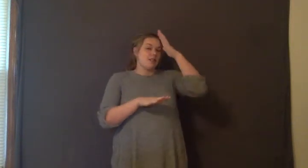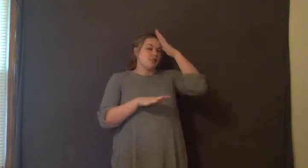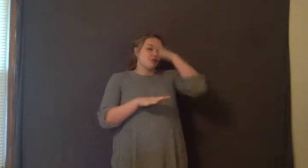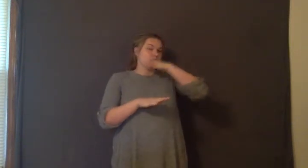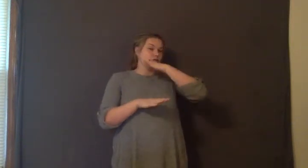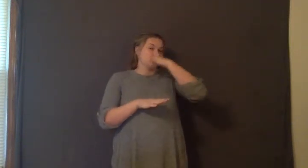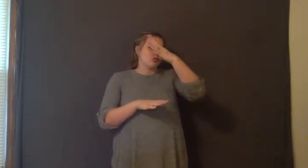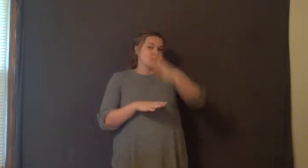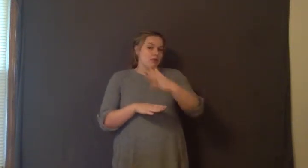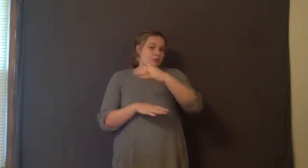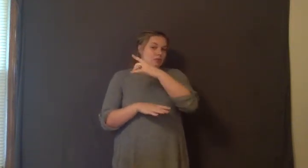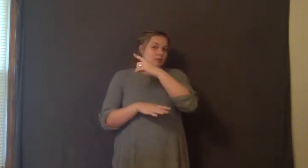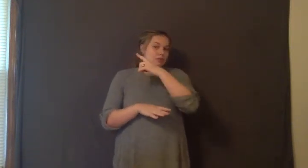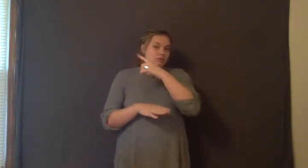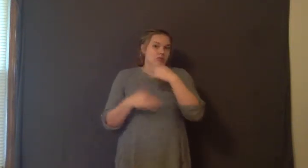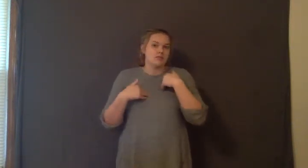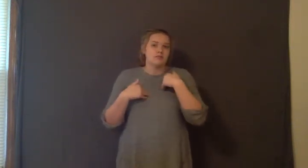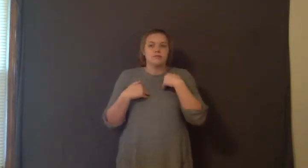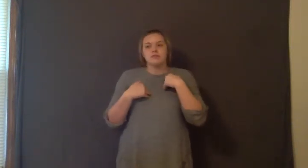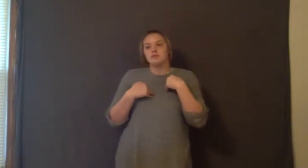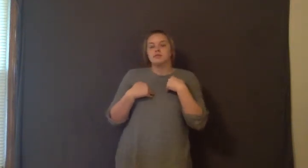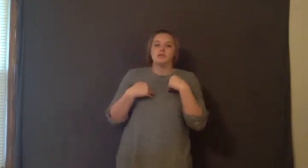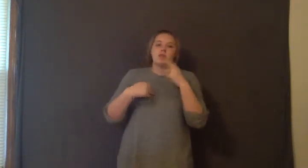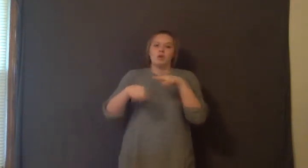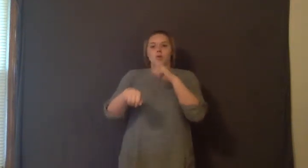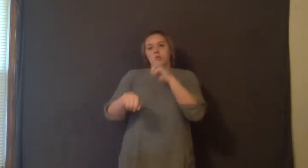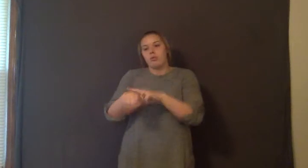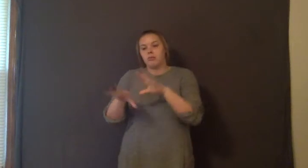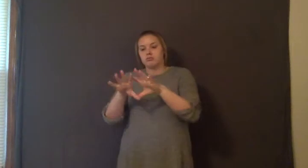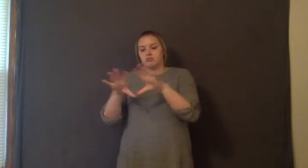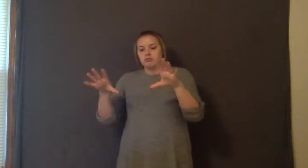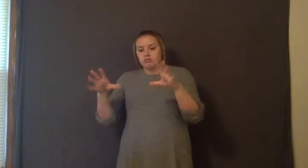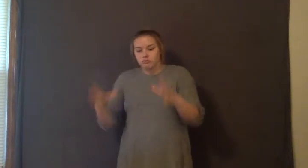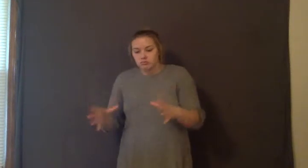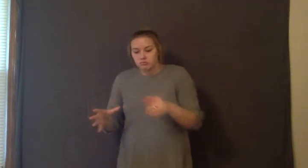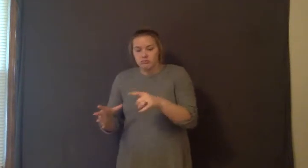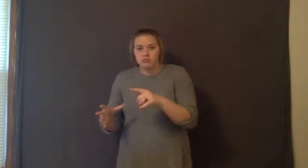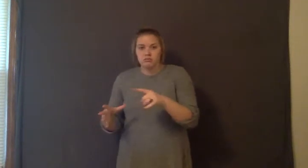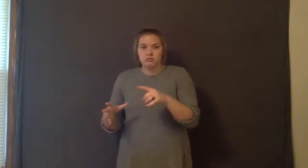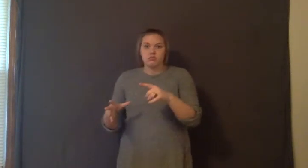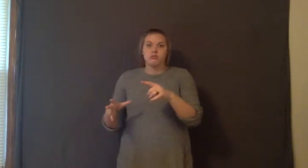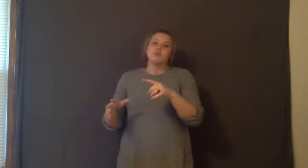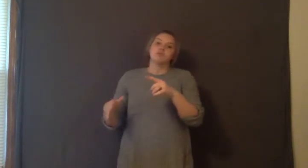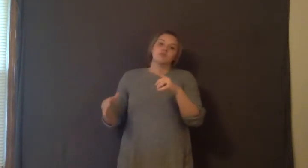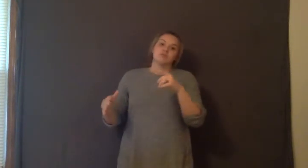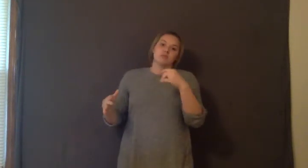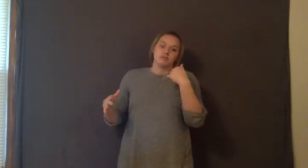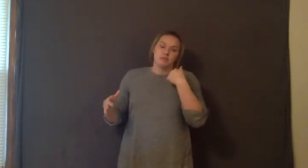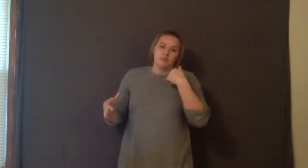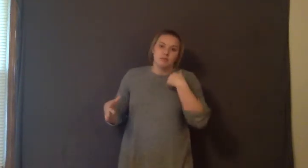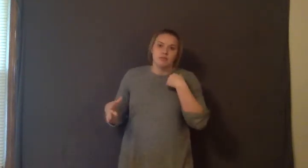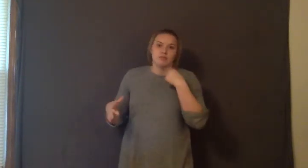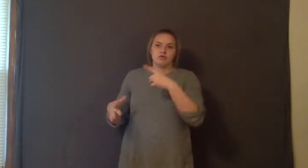the traditional African-American home that was dominated by a matriarch, and that matriarch was my grandmother. She was tough, she